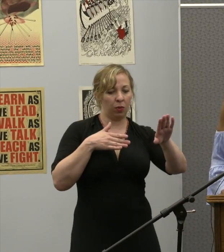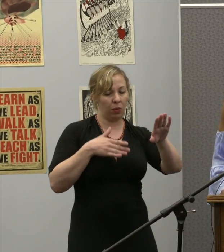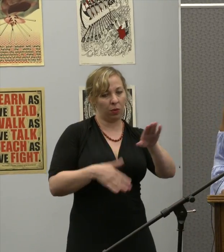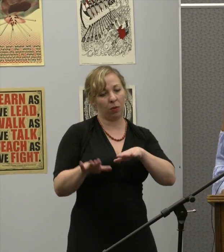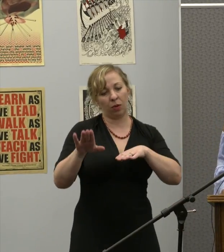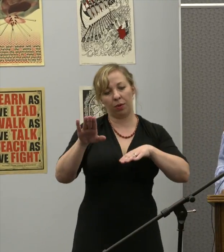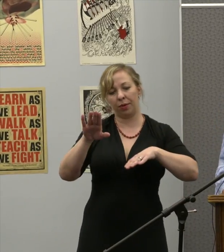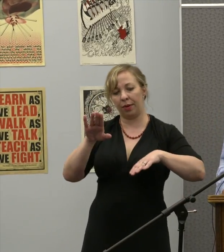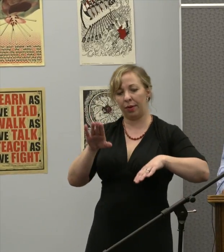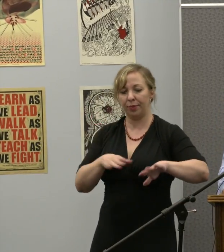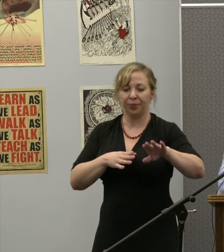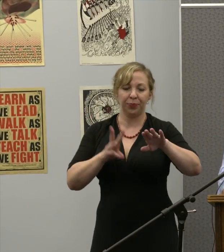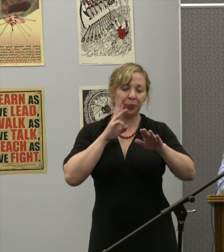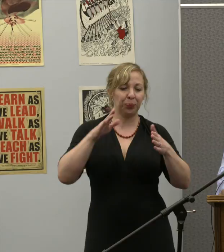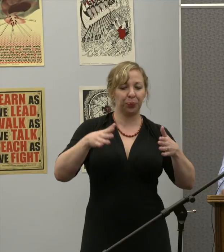Wade in the